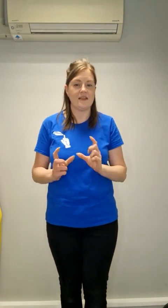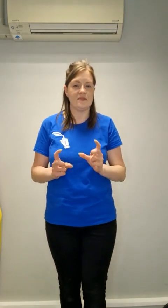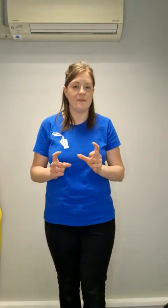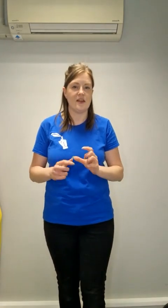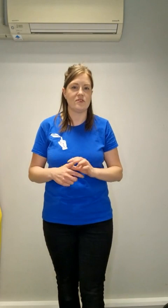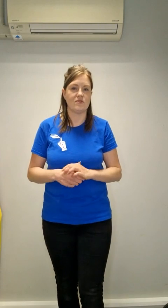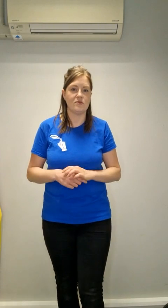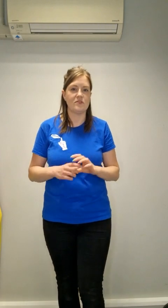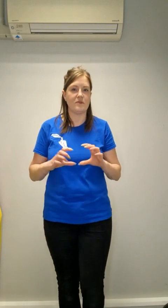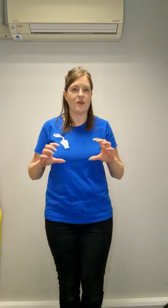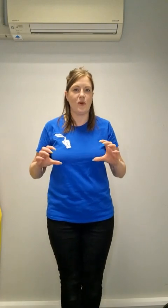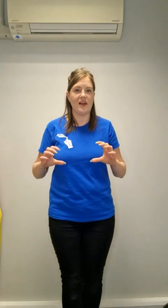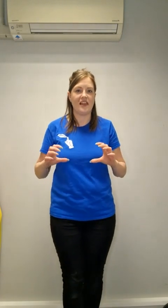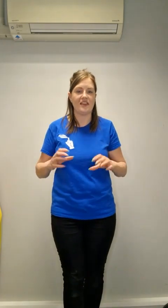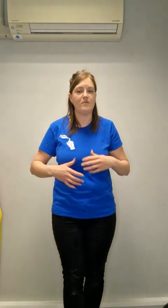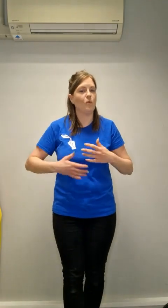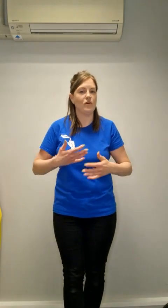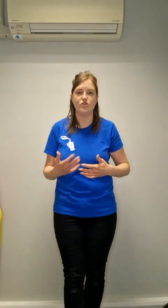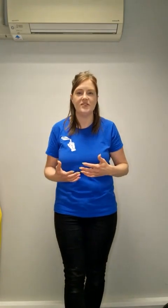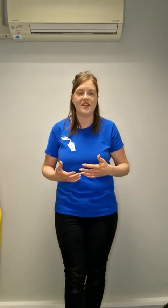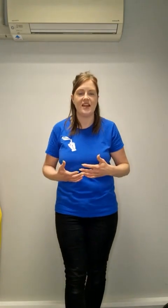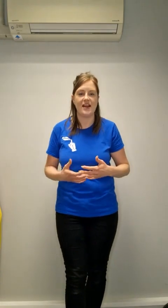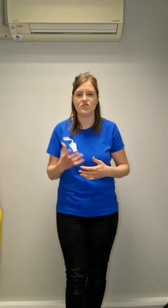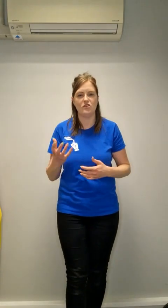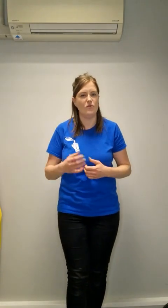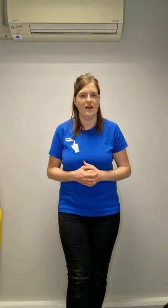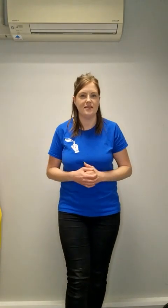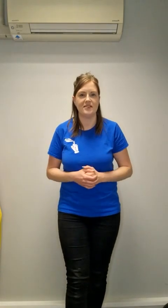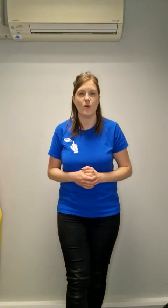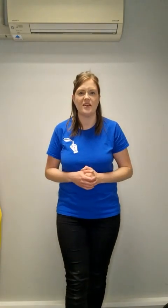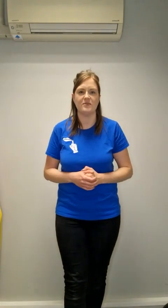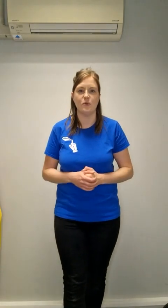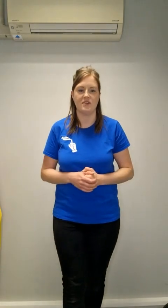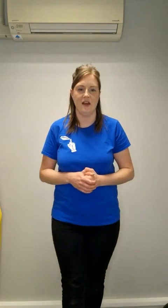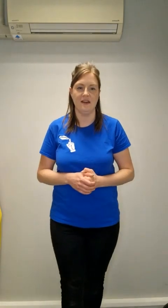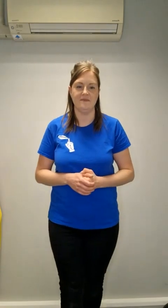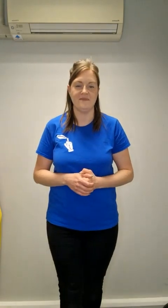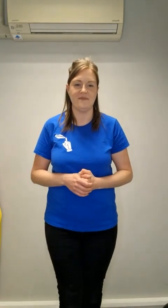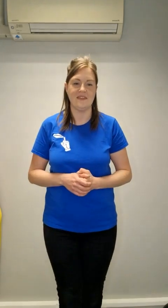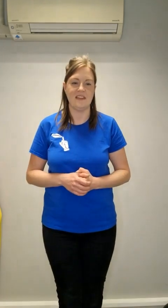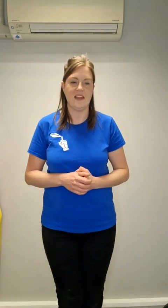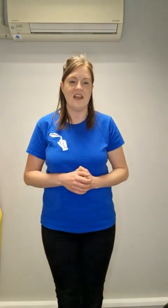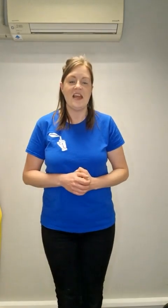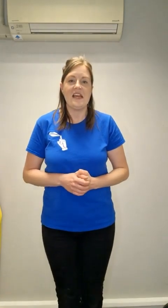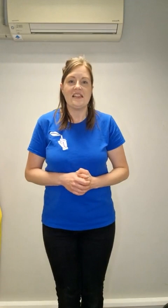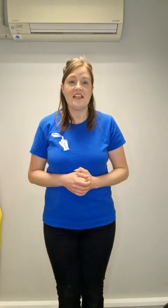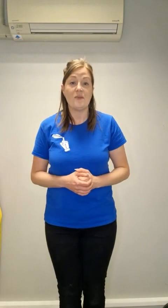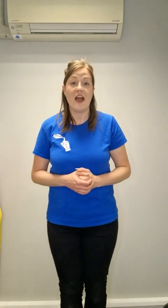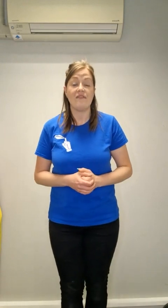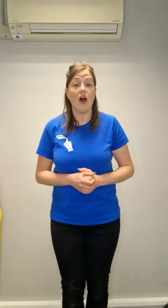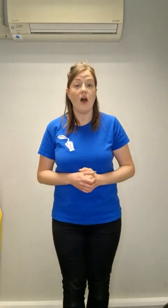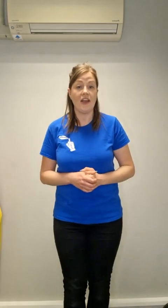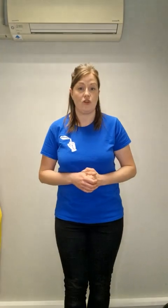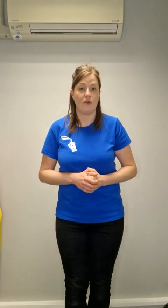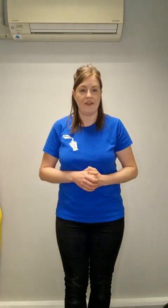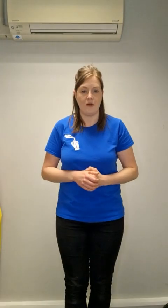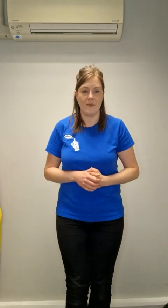Sometimes our descriptions can be quite lengthy, but once you see it in action, you realise it's quite a small sign. Next, we have hydrotherapy,